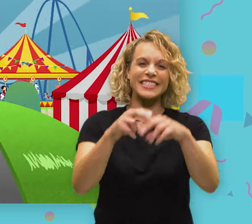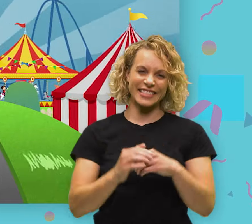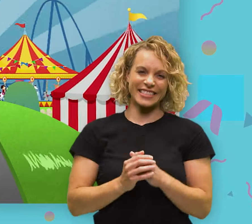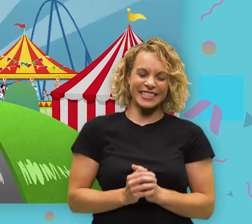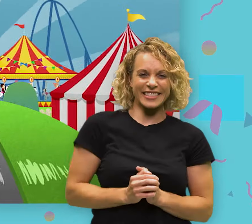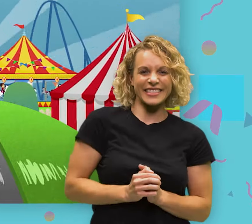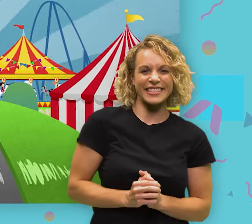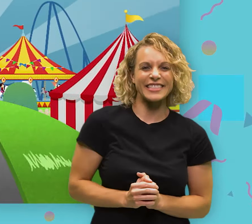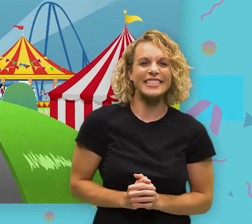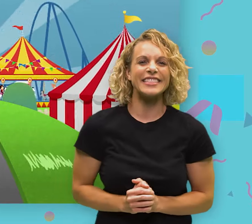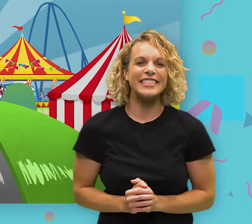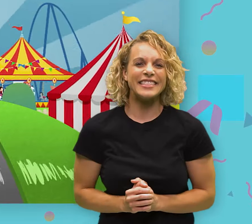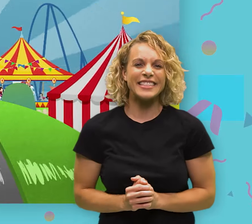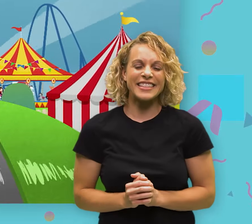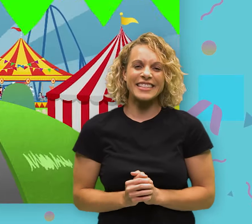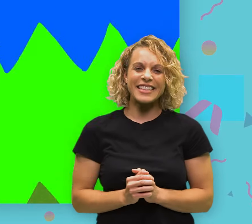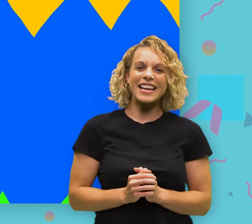park.